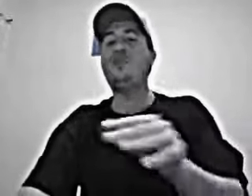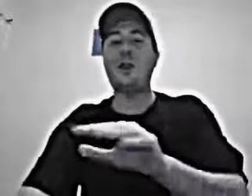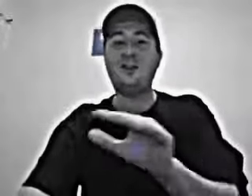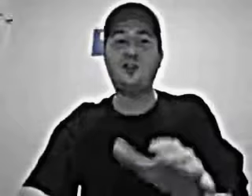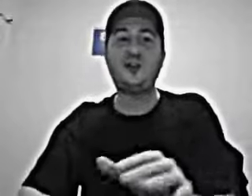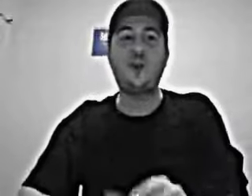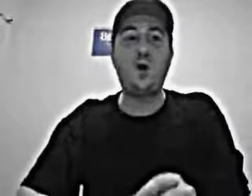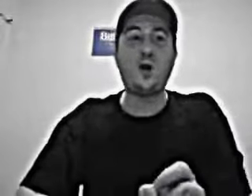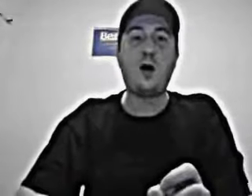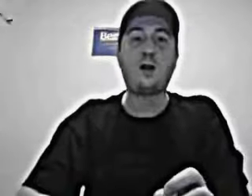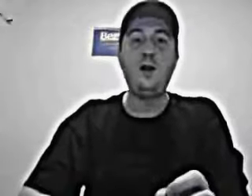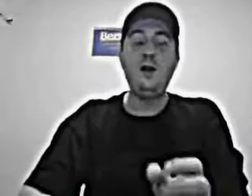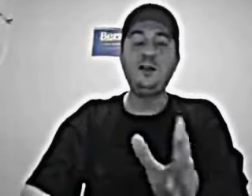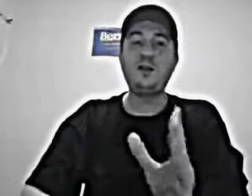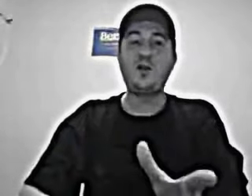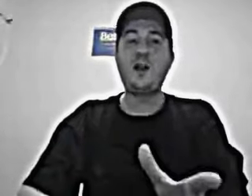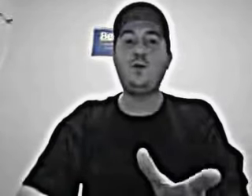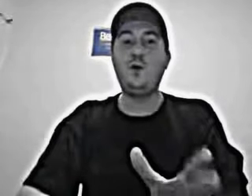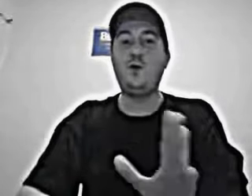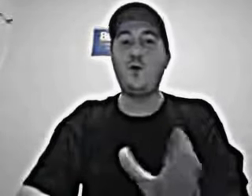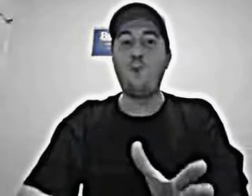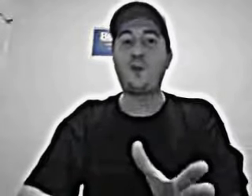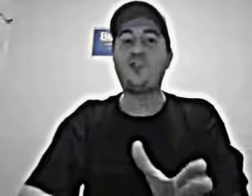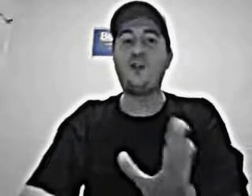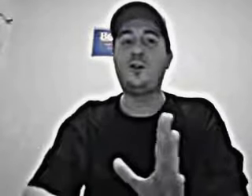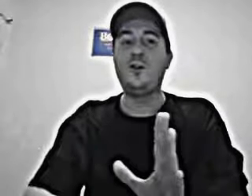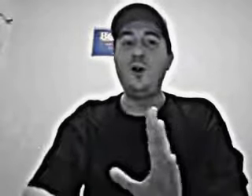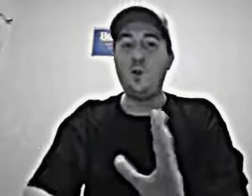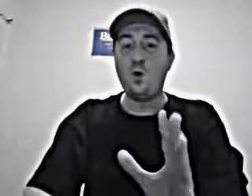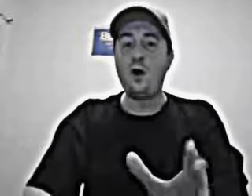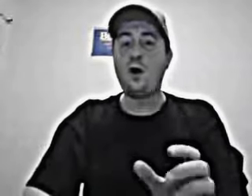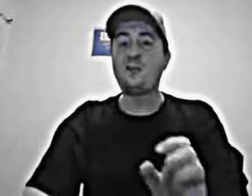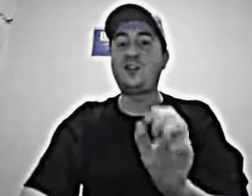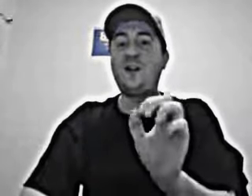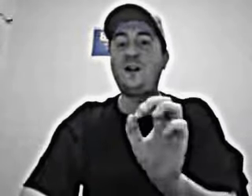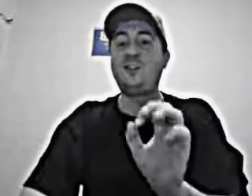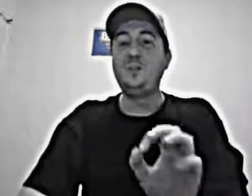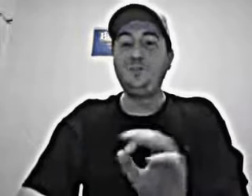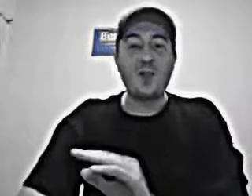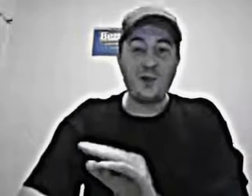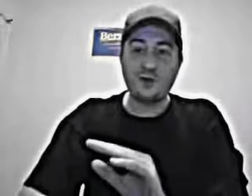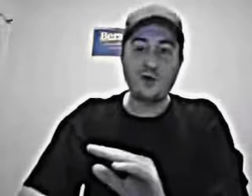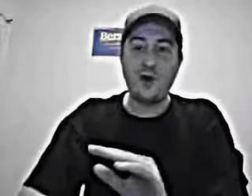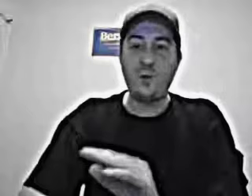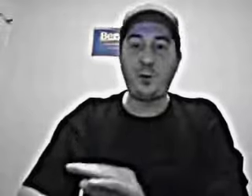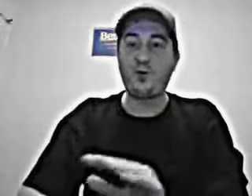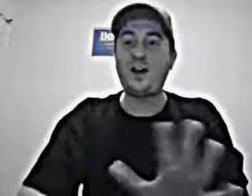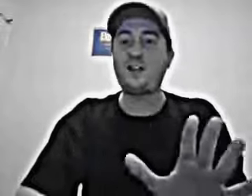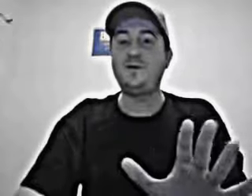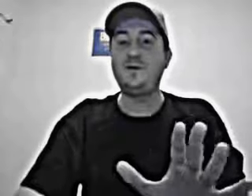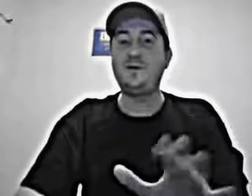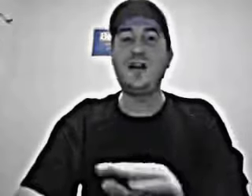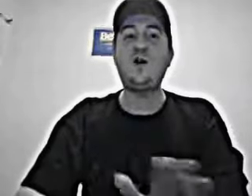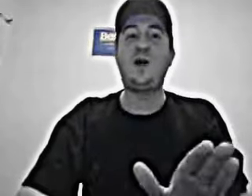change so she's a war hawk she's a right-wing one percenter war hawk so that means there's no progressives anywhere